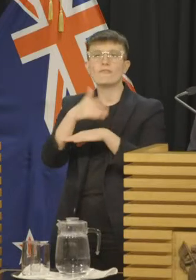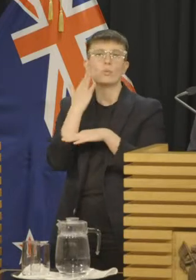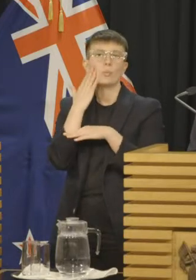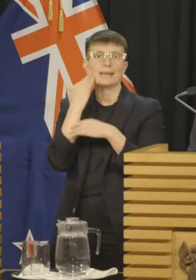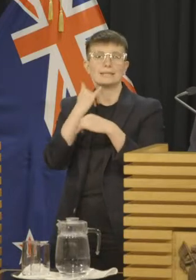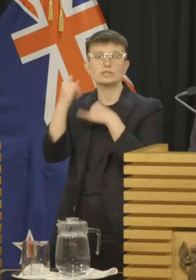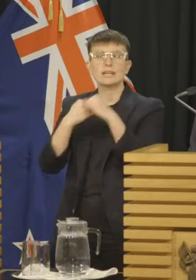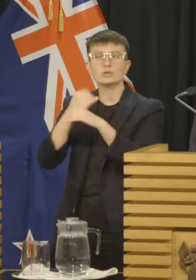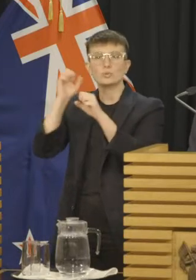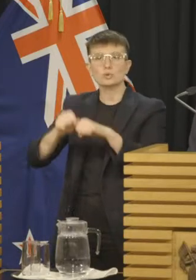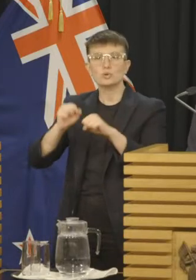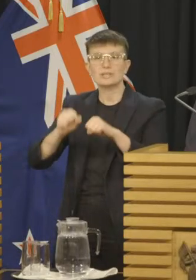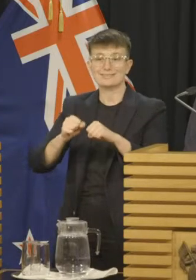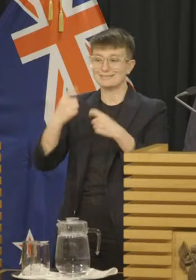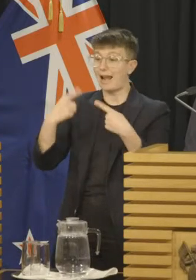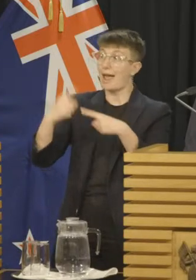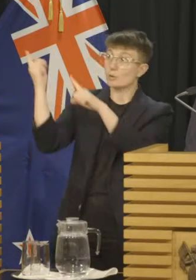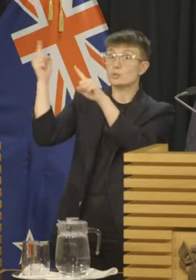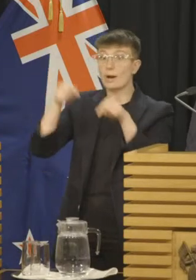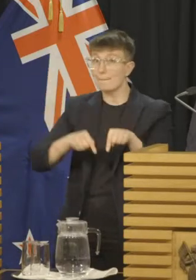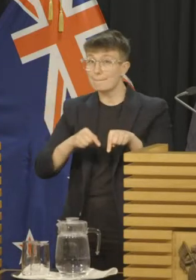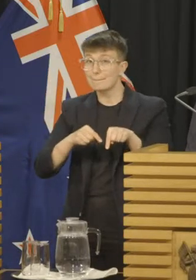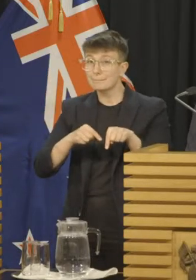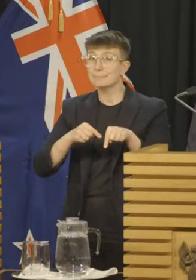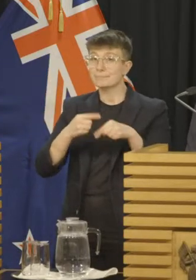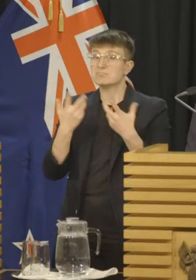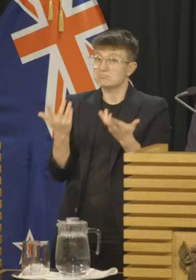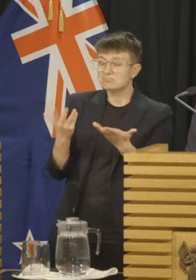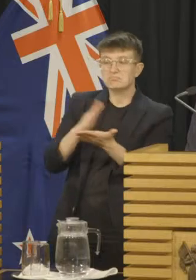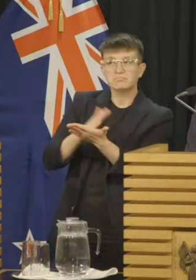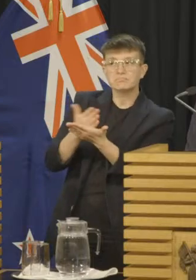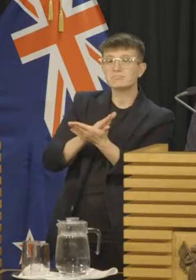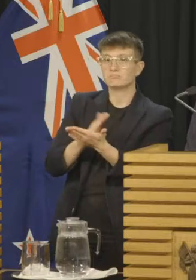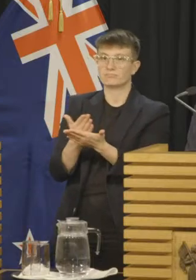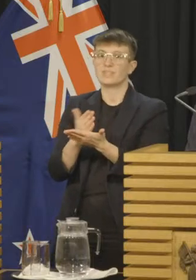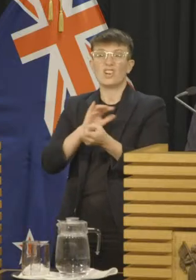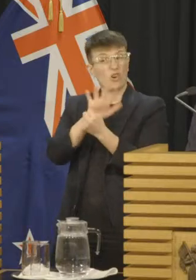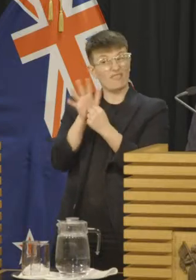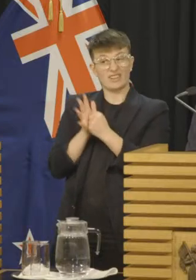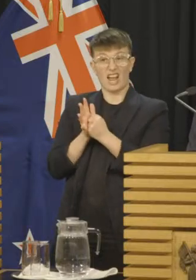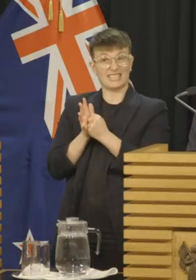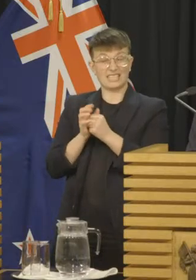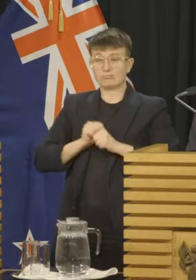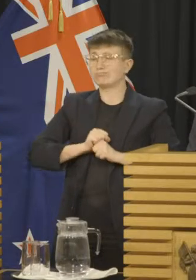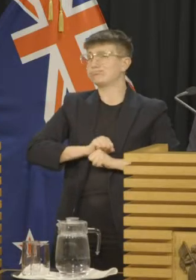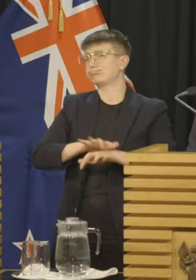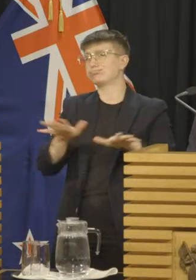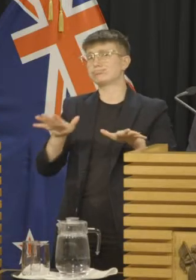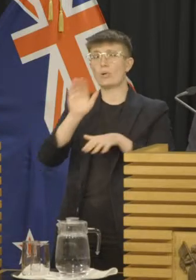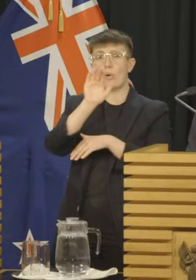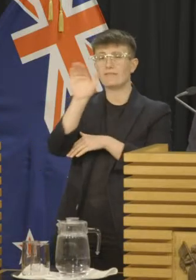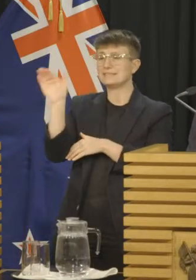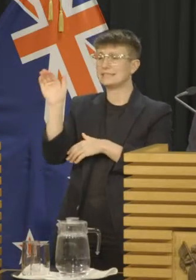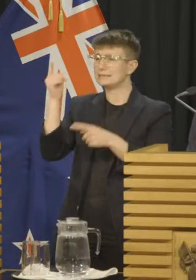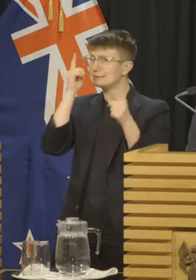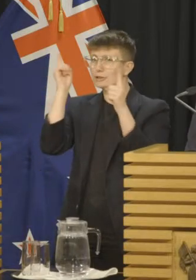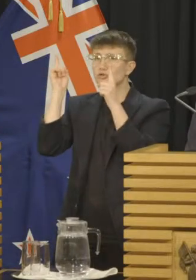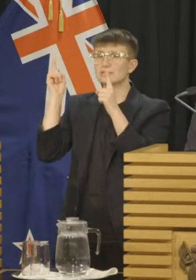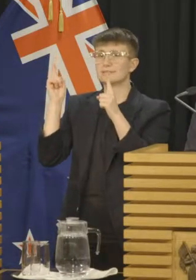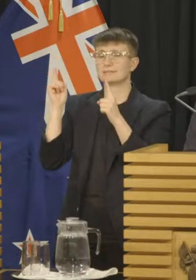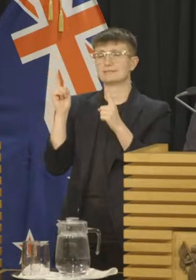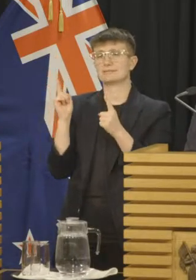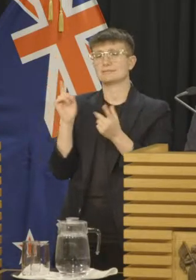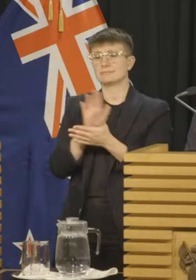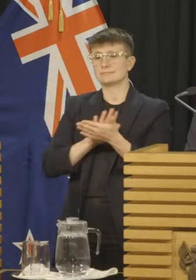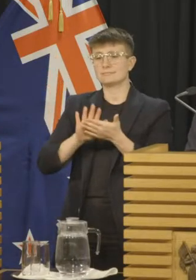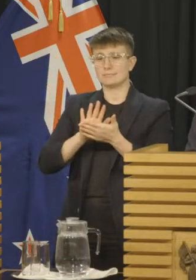students. As we've noted many times, the COVID-19 pandemic continues to rage overseas, and we'd be